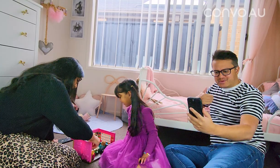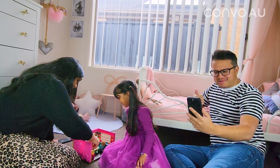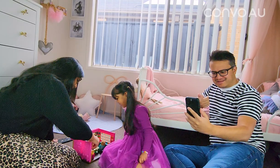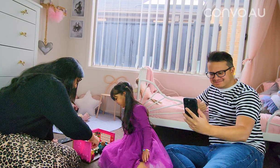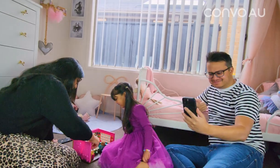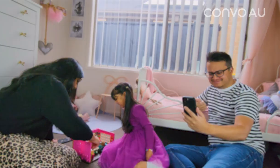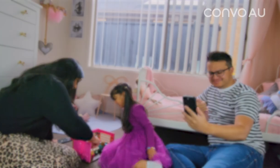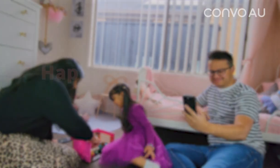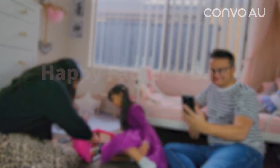have you been up to?